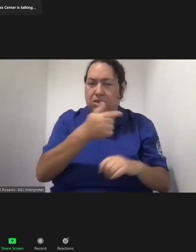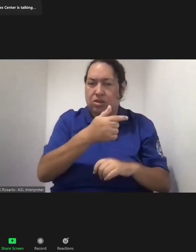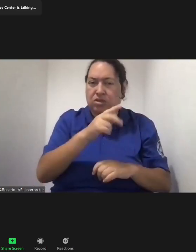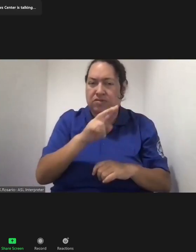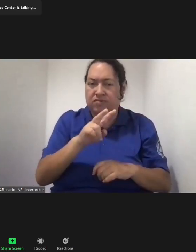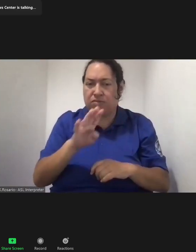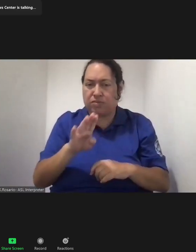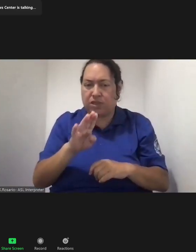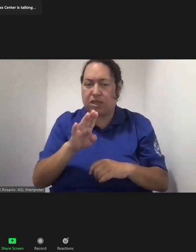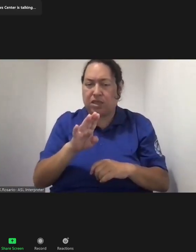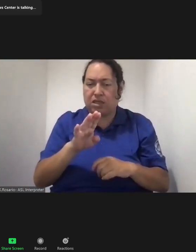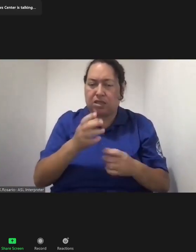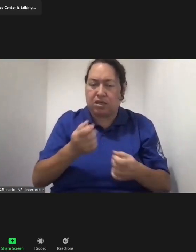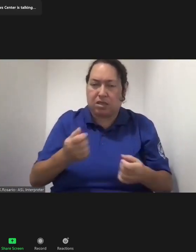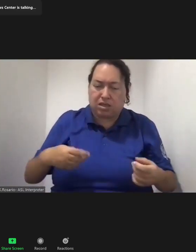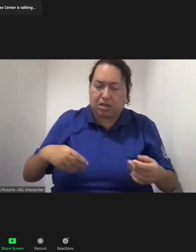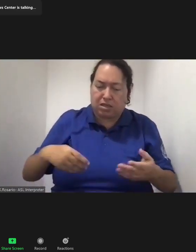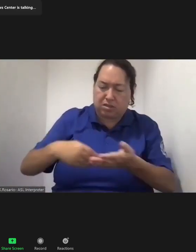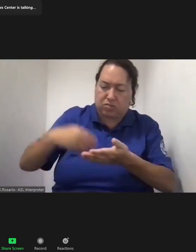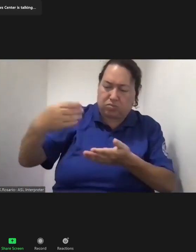money, which they don't have,